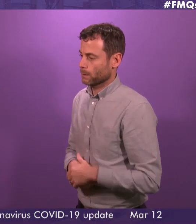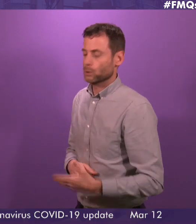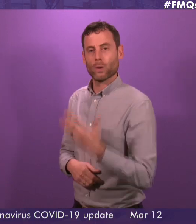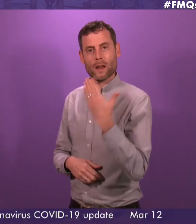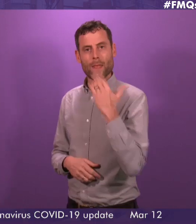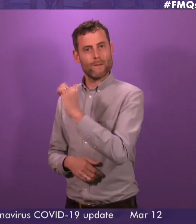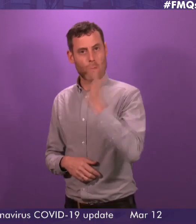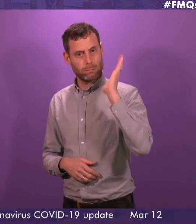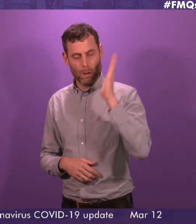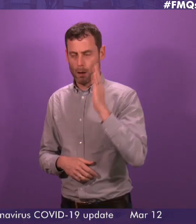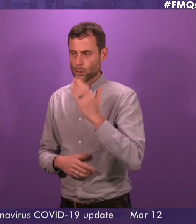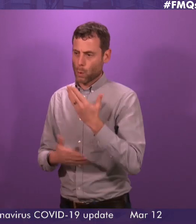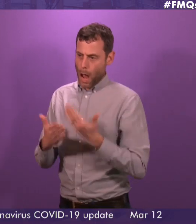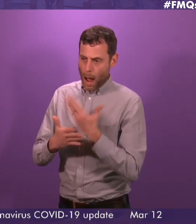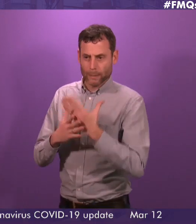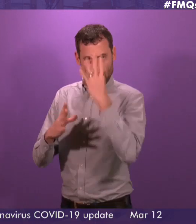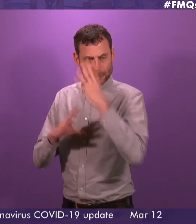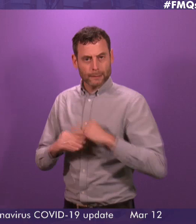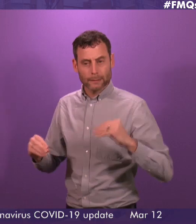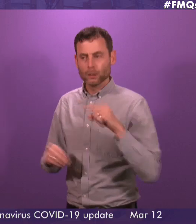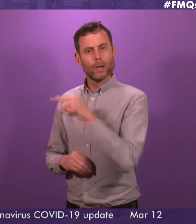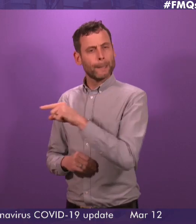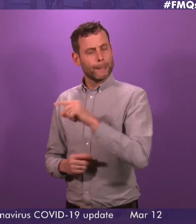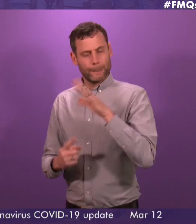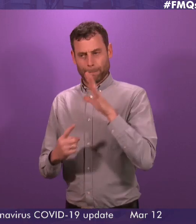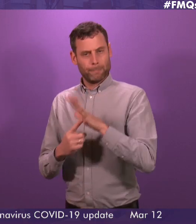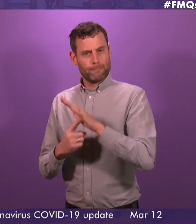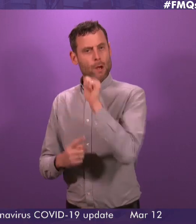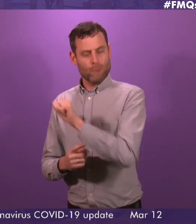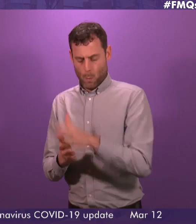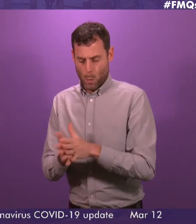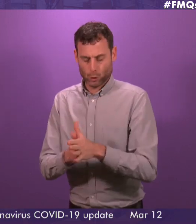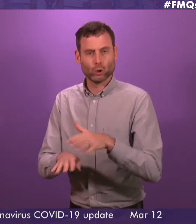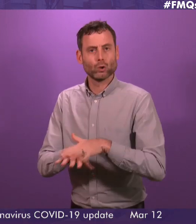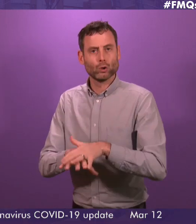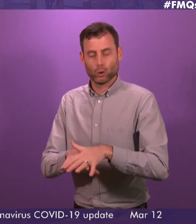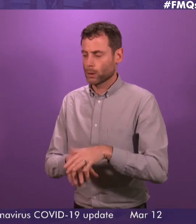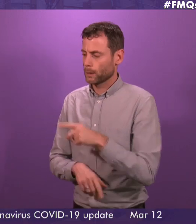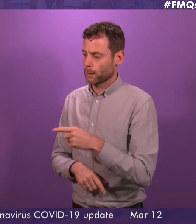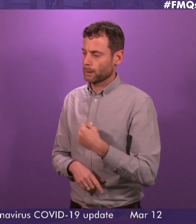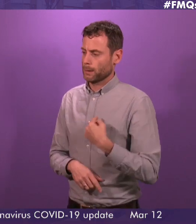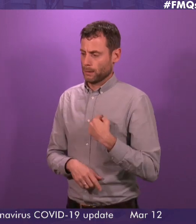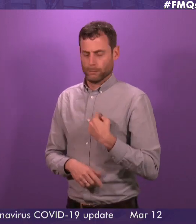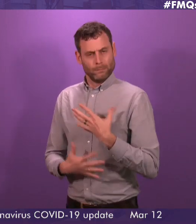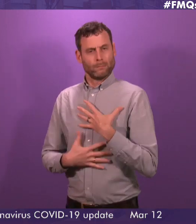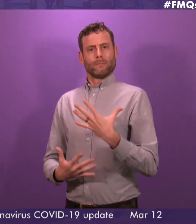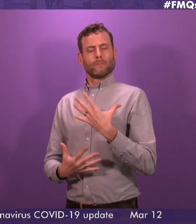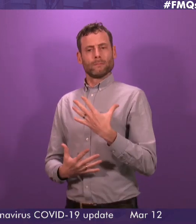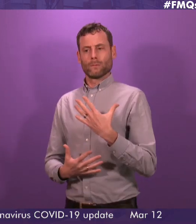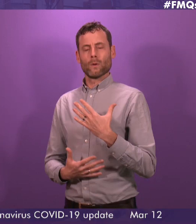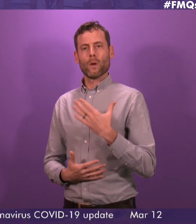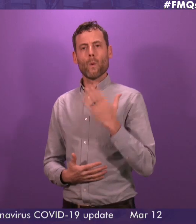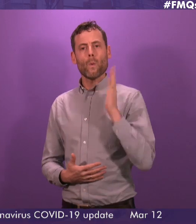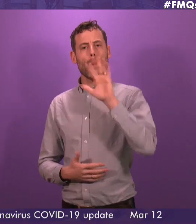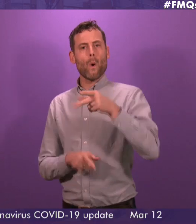updated. She's absolutely right about the importance of hand hygiene, but I've been very concerned today and in recent days to hear from home carers